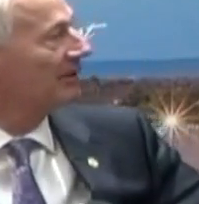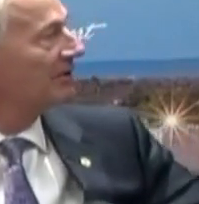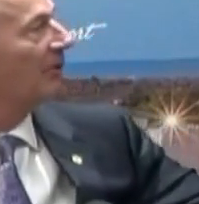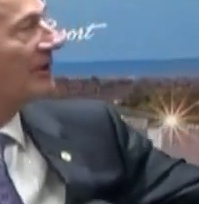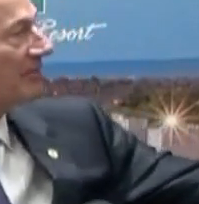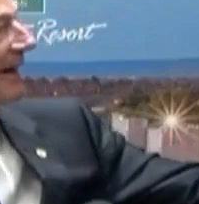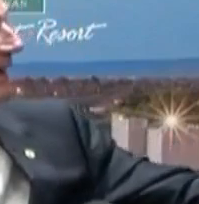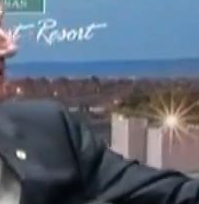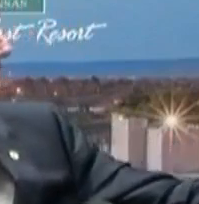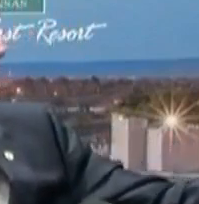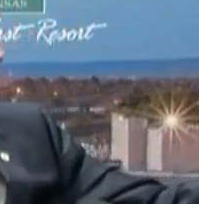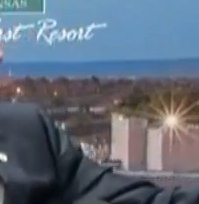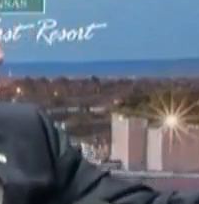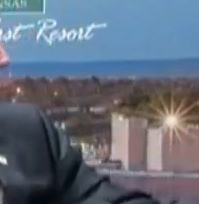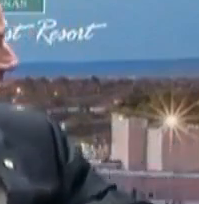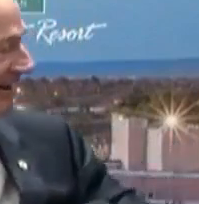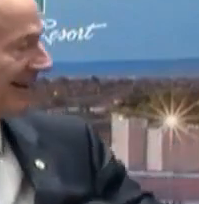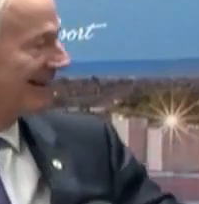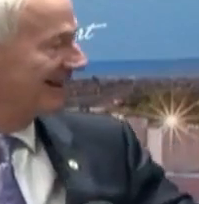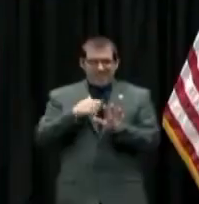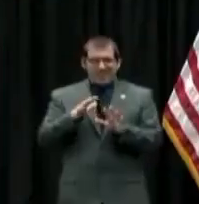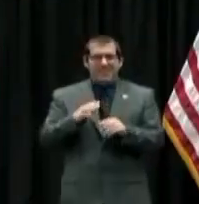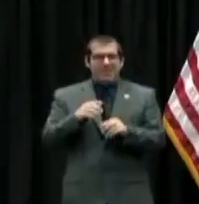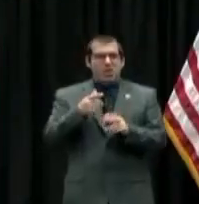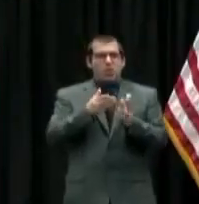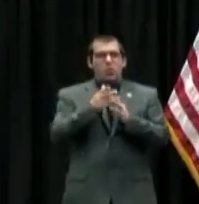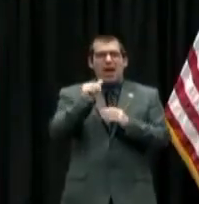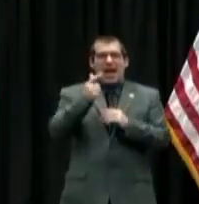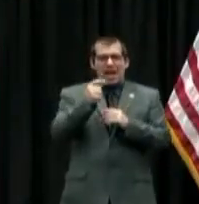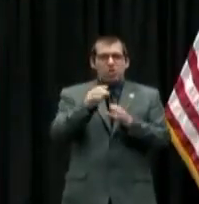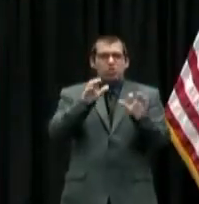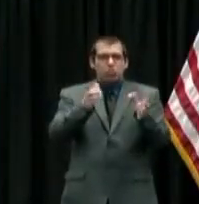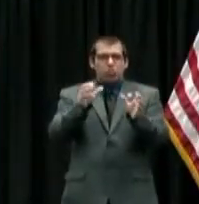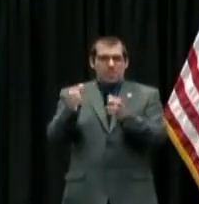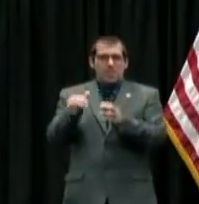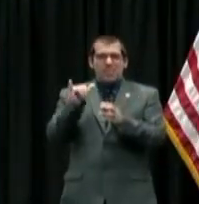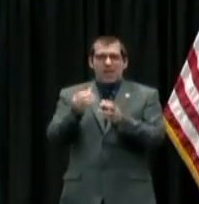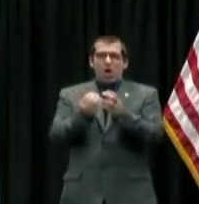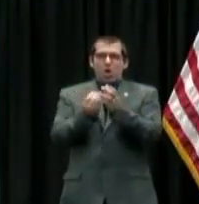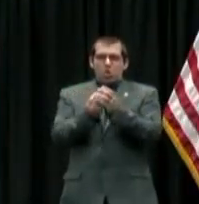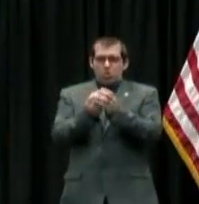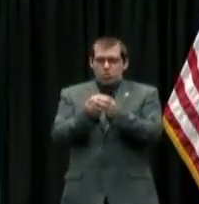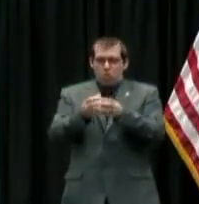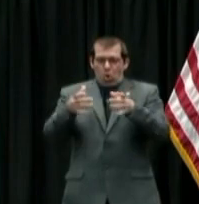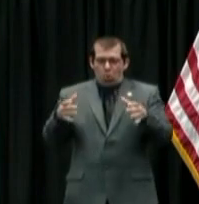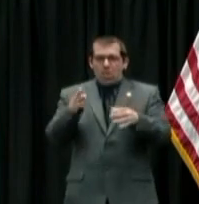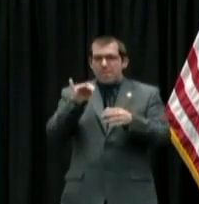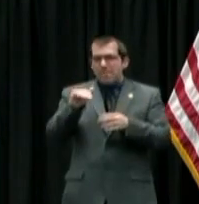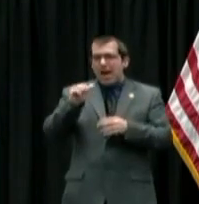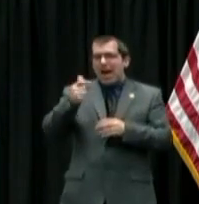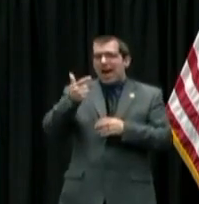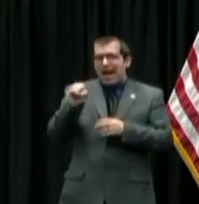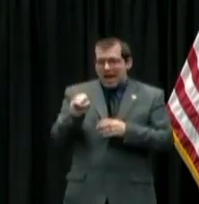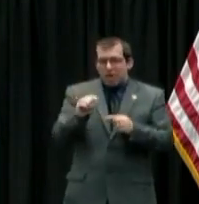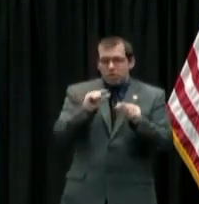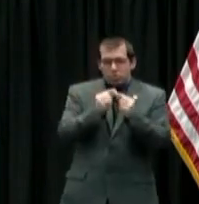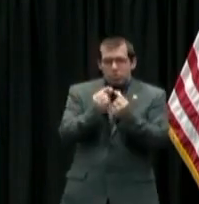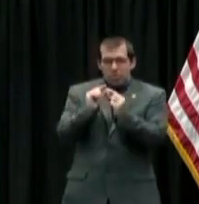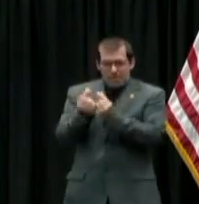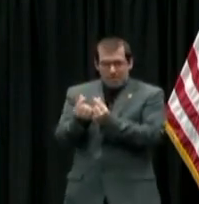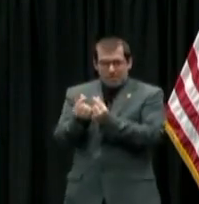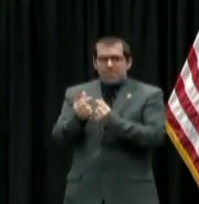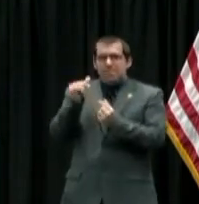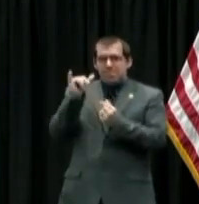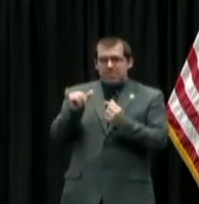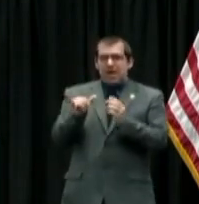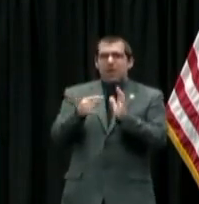did you already go to? Oh, this is by age group. I'm sorry. So this is a growth rate of new cases by age group. And it